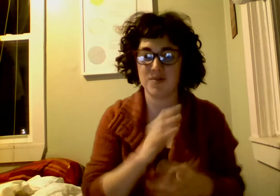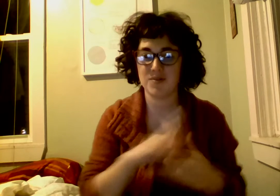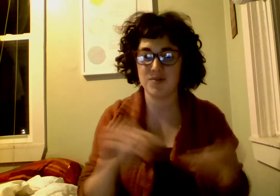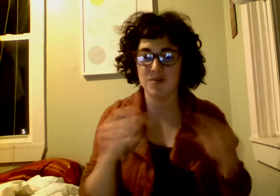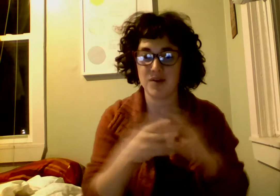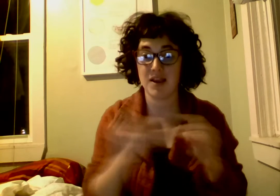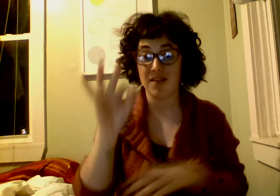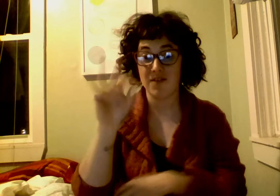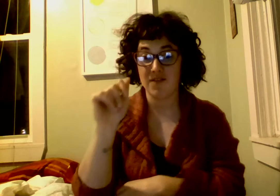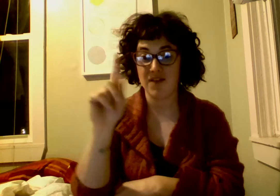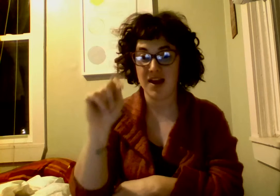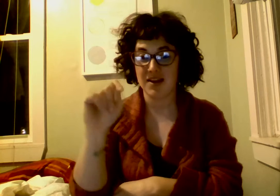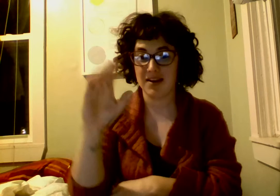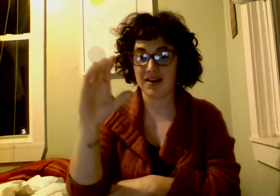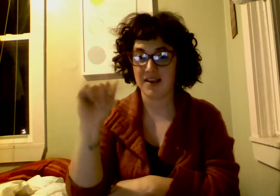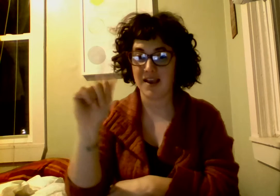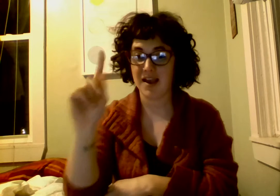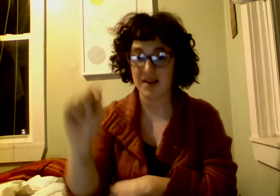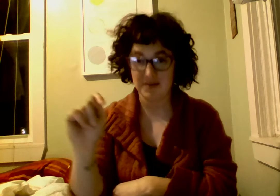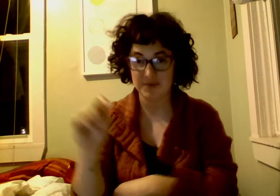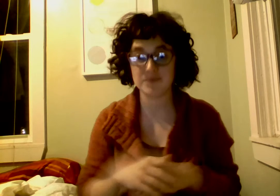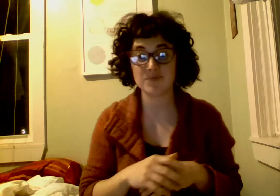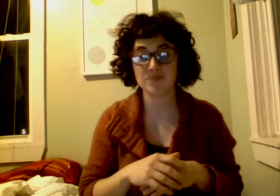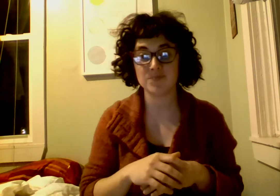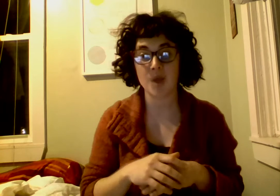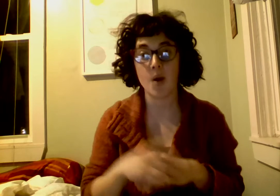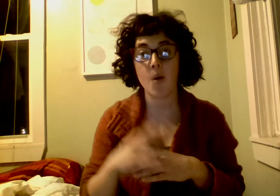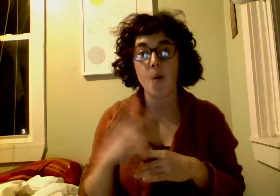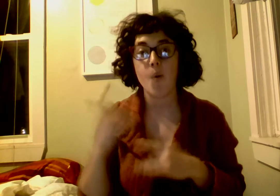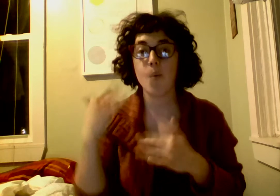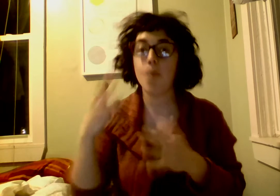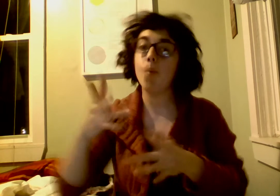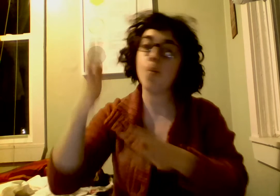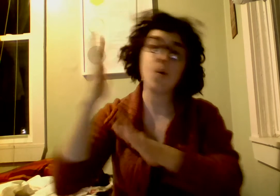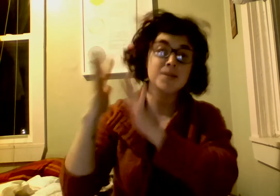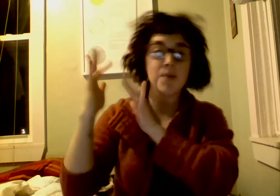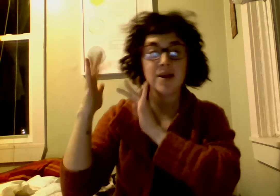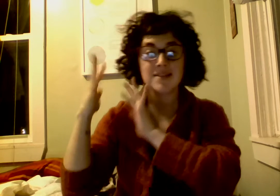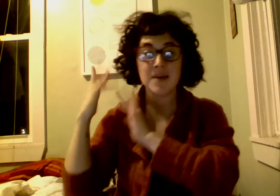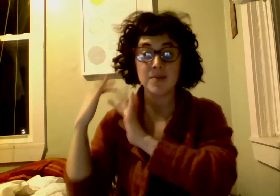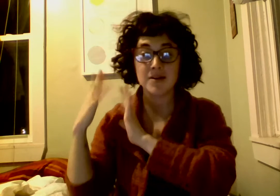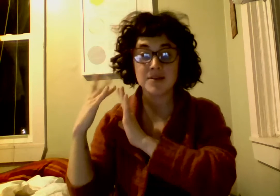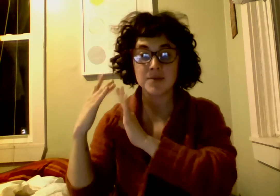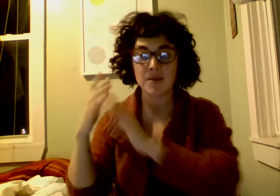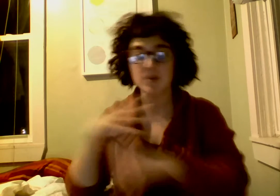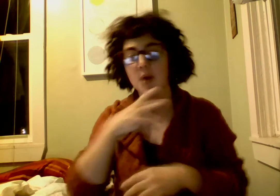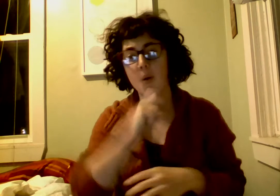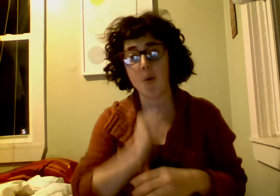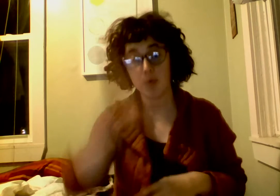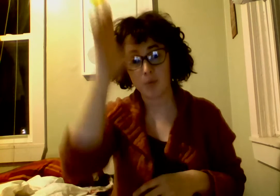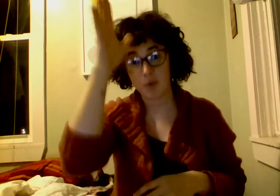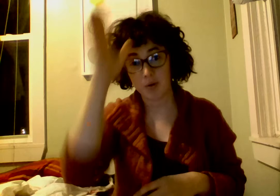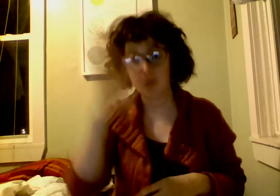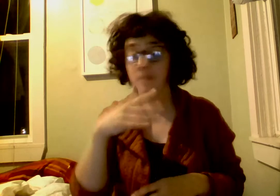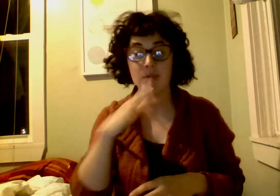have a clear picture in your head. Once upon a time, a long, long time, there was an old woman who had a cat. Well, one day she